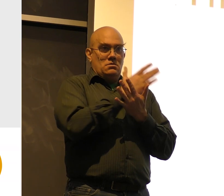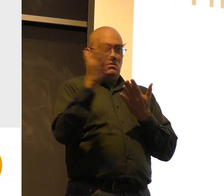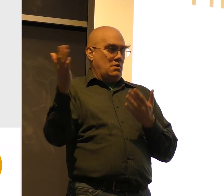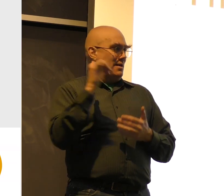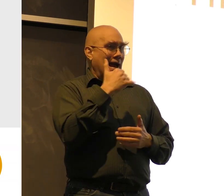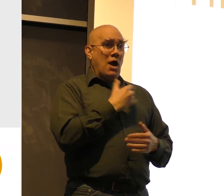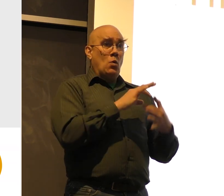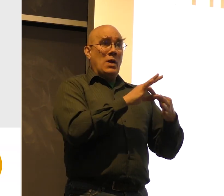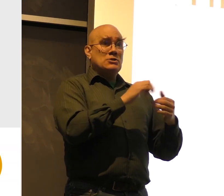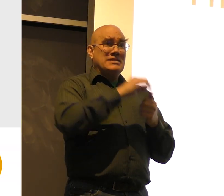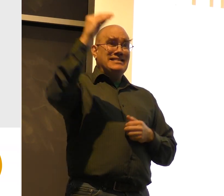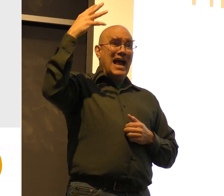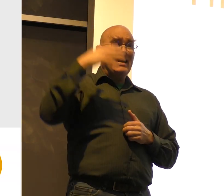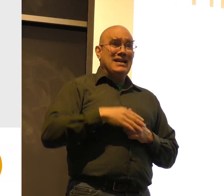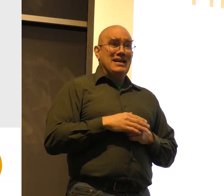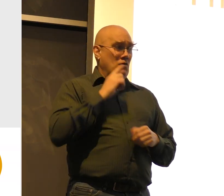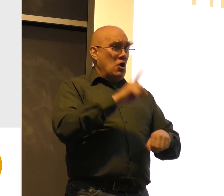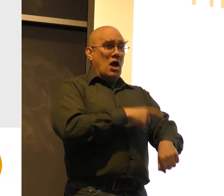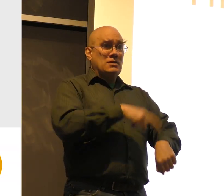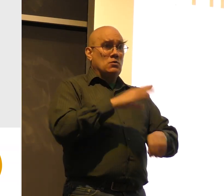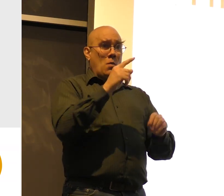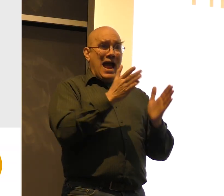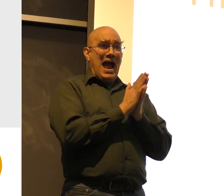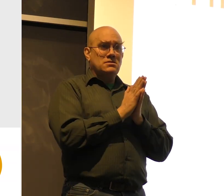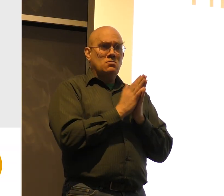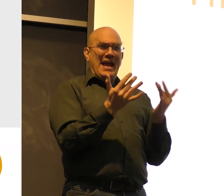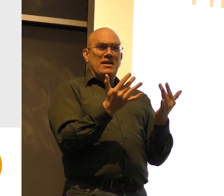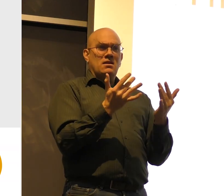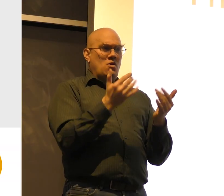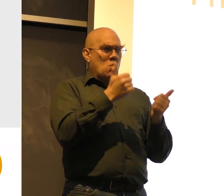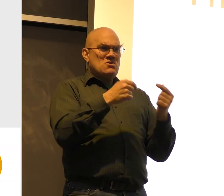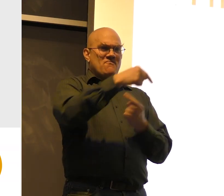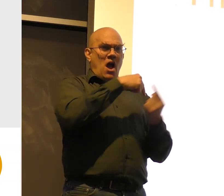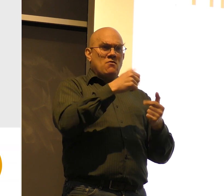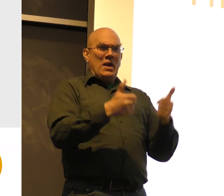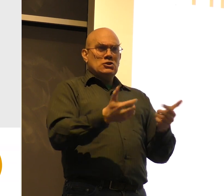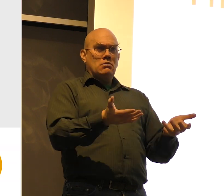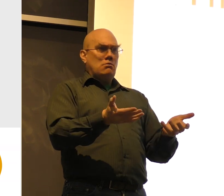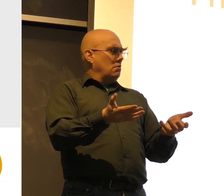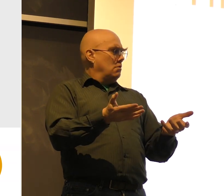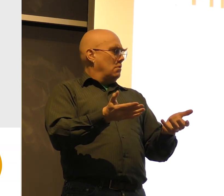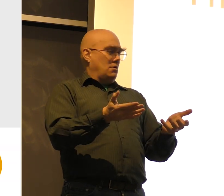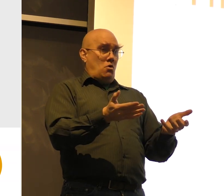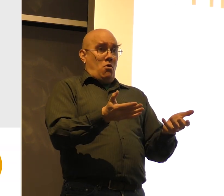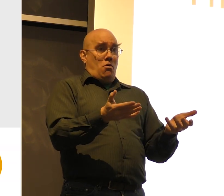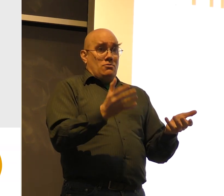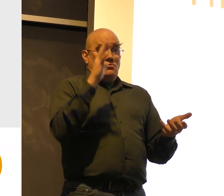nobody studies it over the years. So we, for example, we look at our relationship to the sun, and nobody says, hey, which